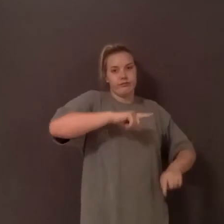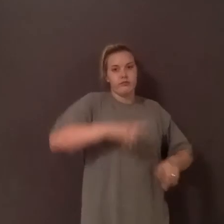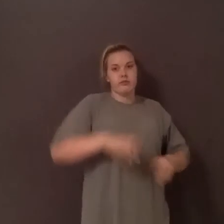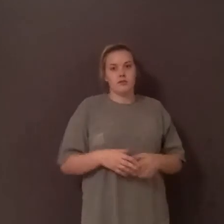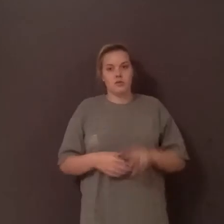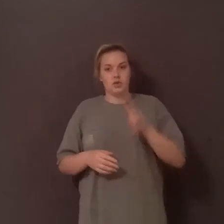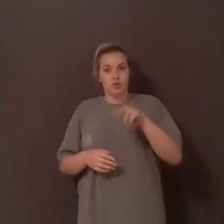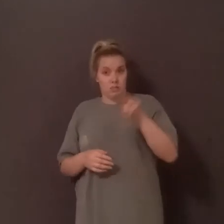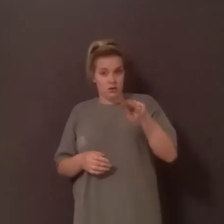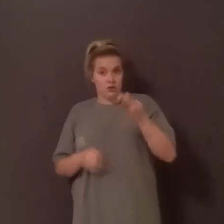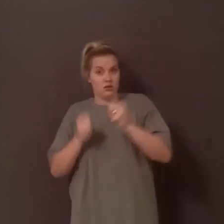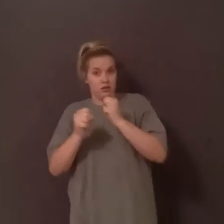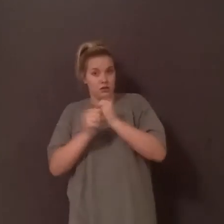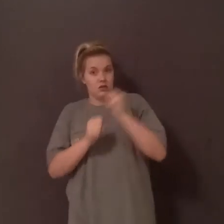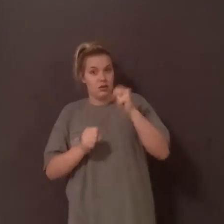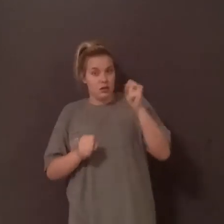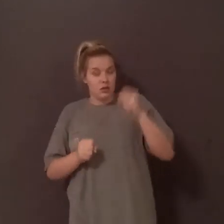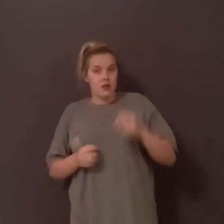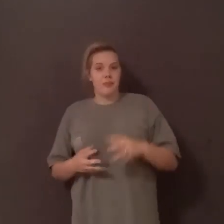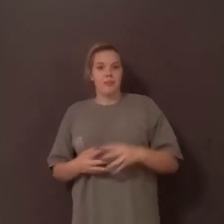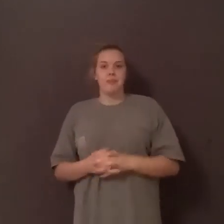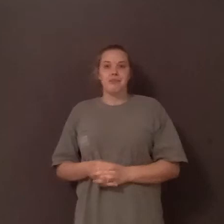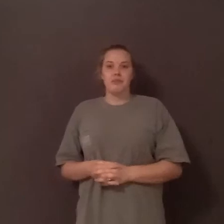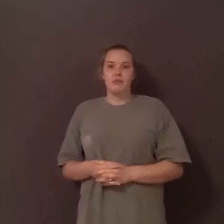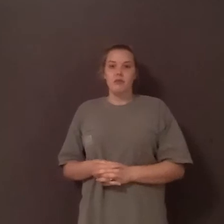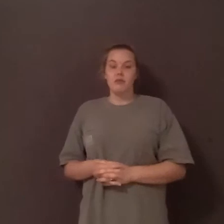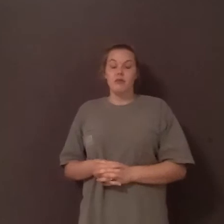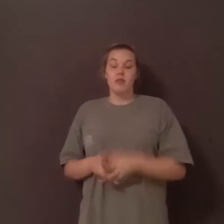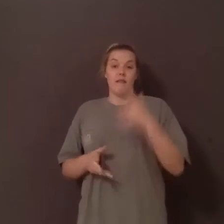years. First 5 years I was pretty laid back.